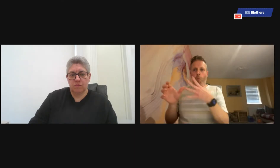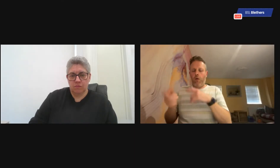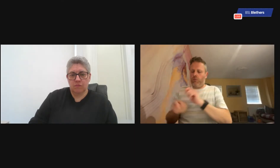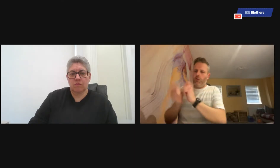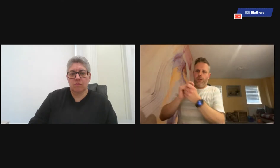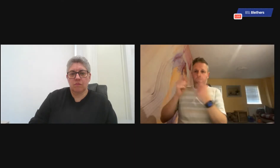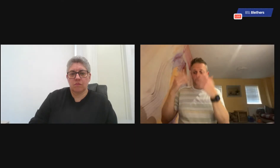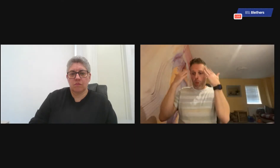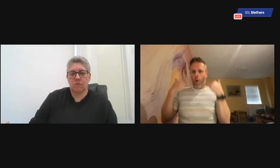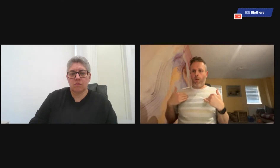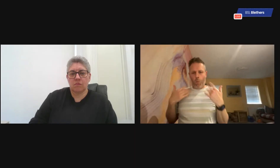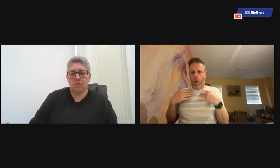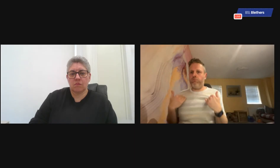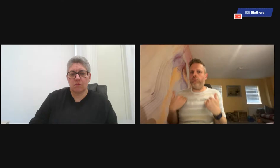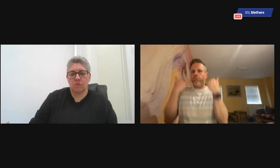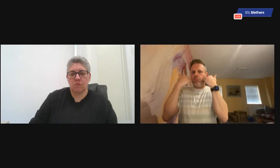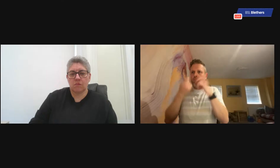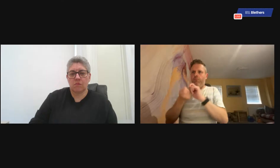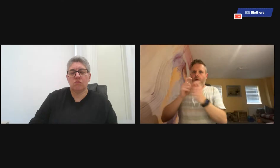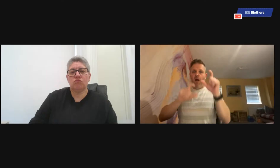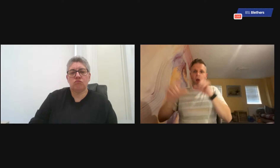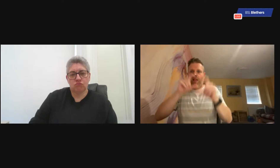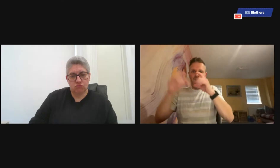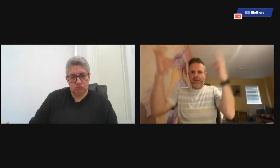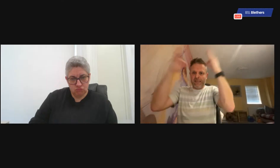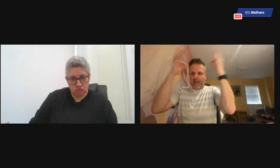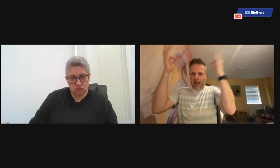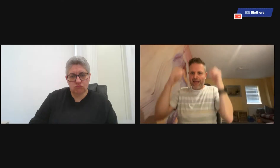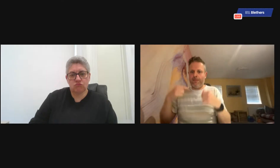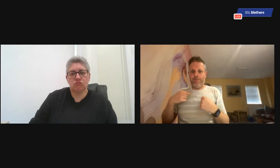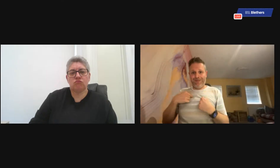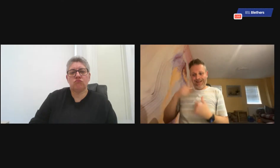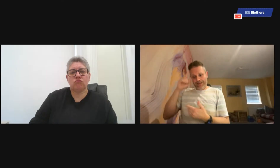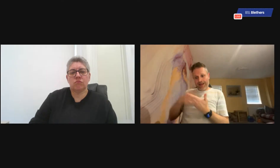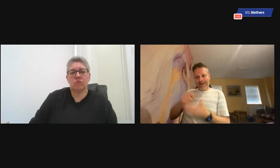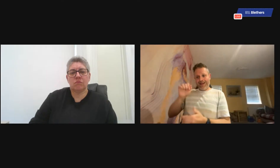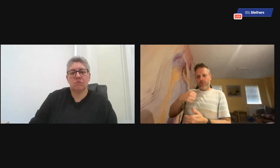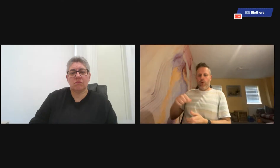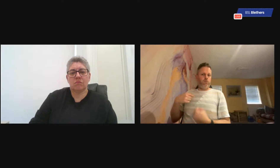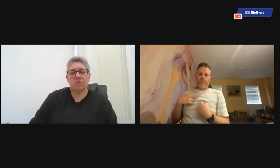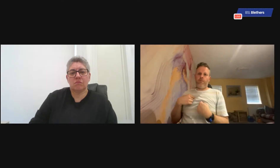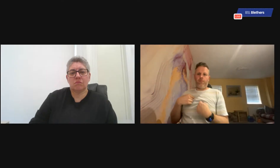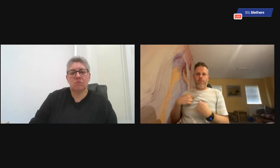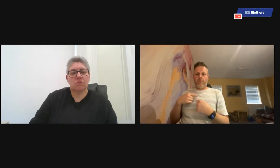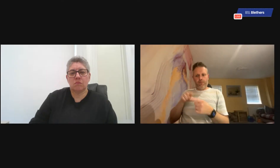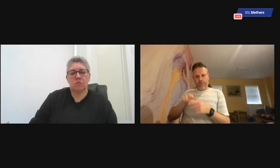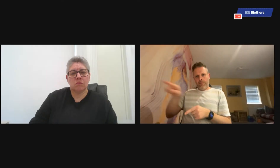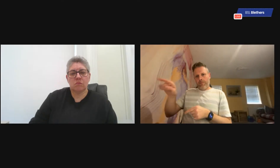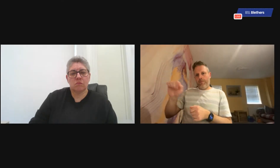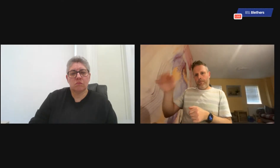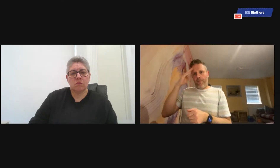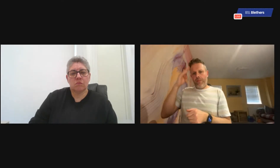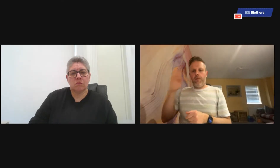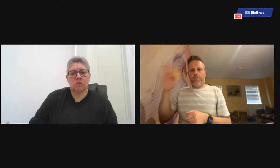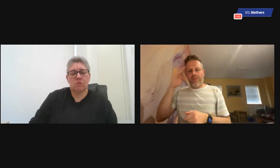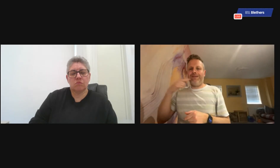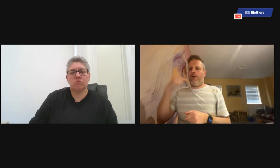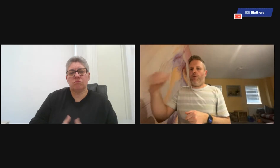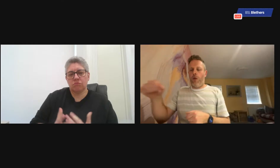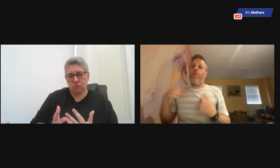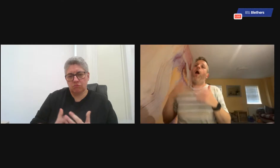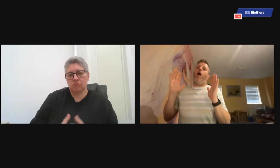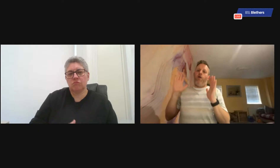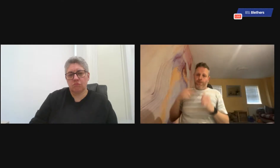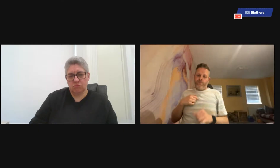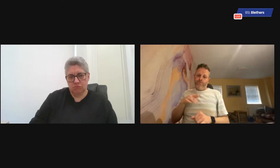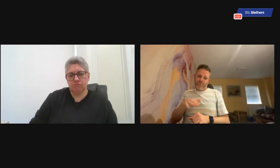to keep their hair a certain way. For example, I had a girl in the past, she had long hair. So, in that